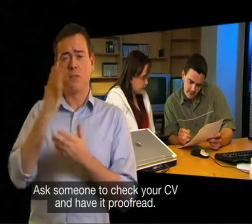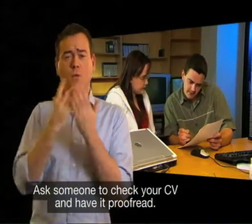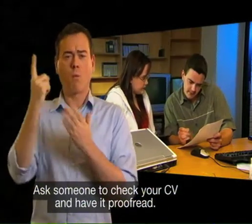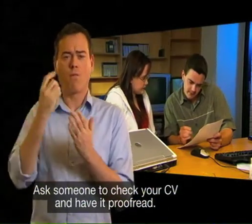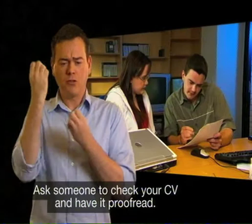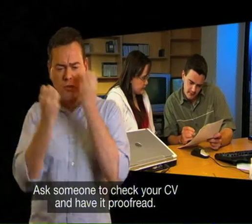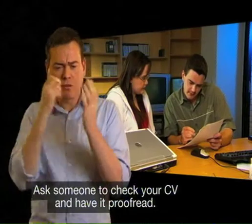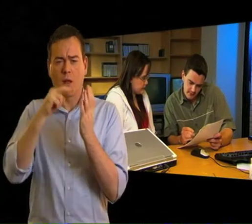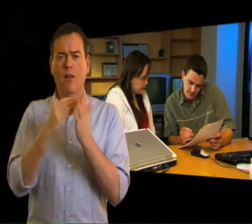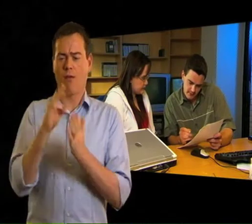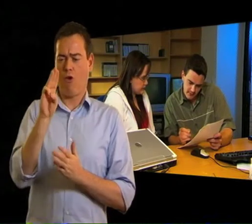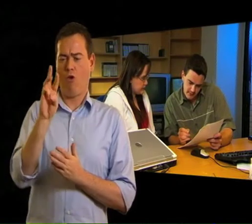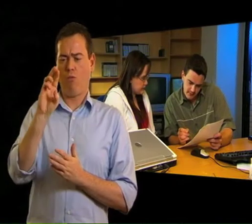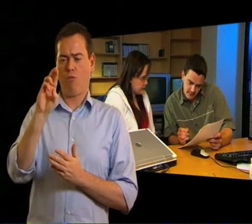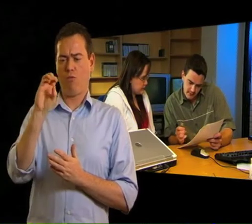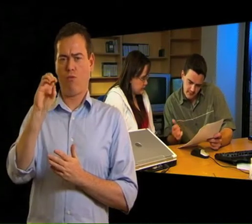it proofread.